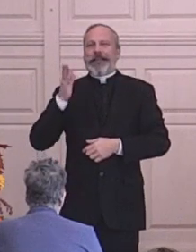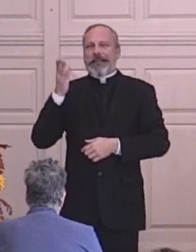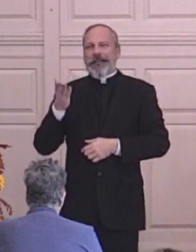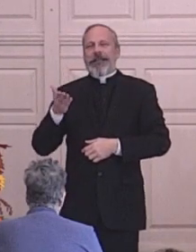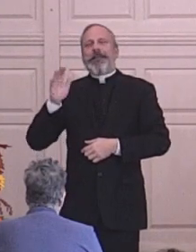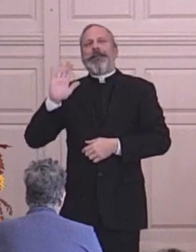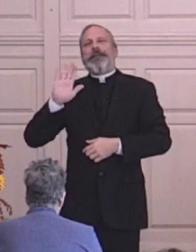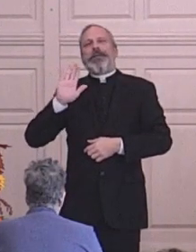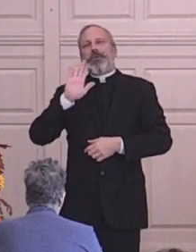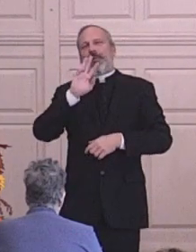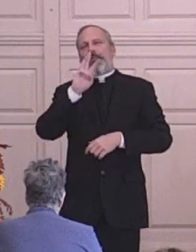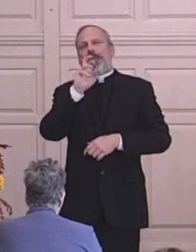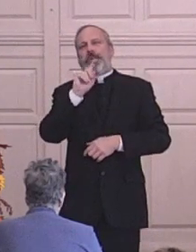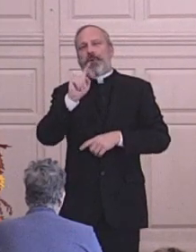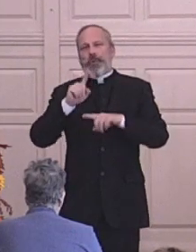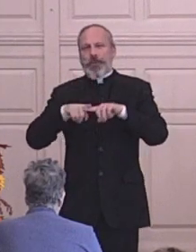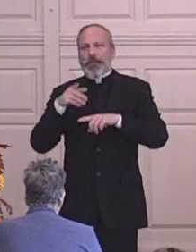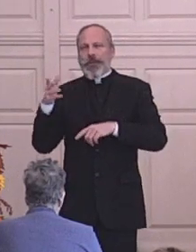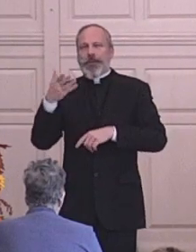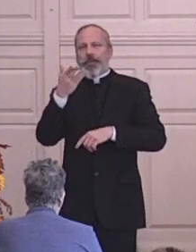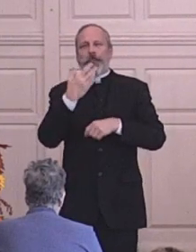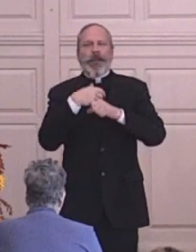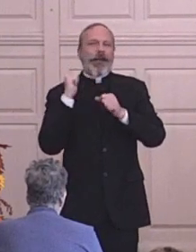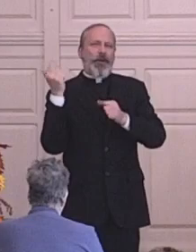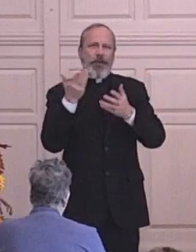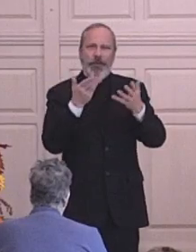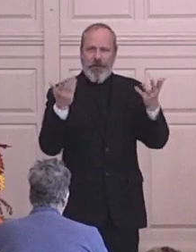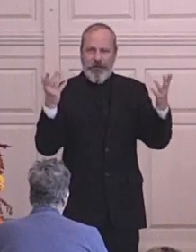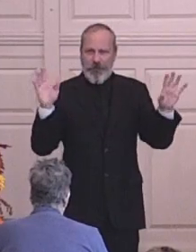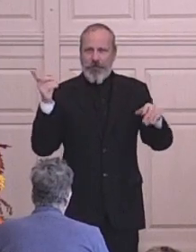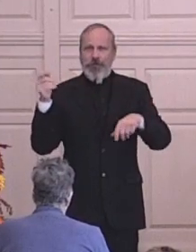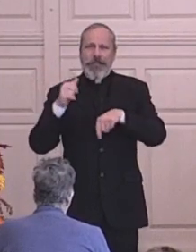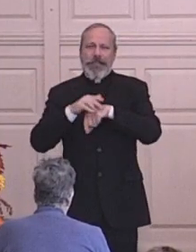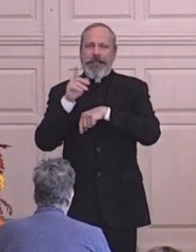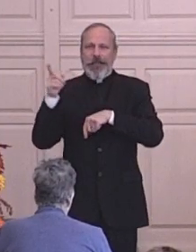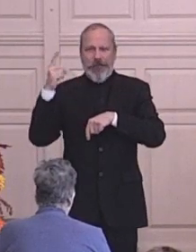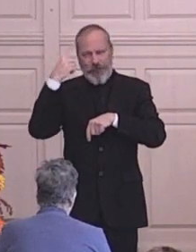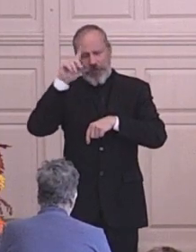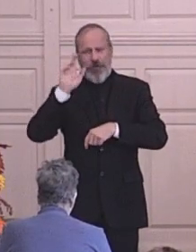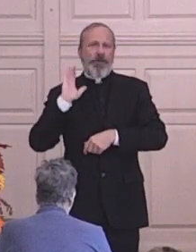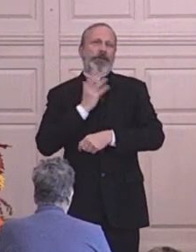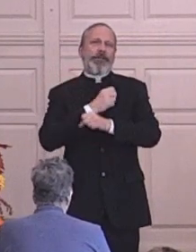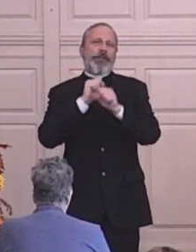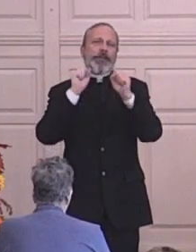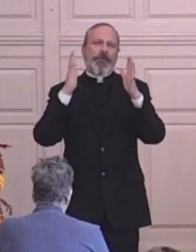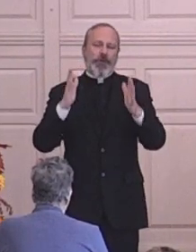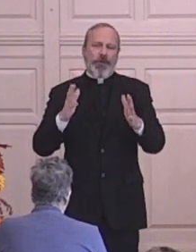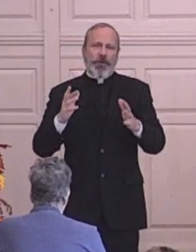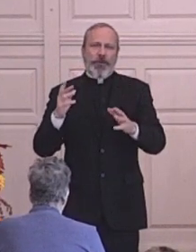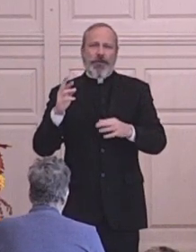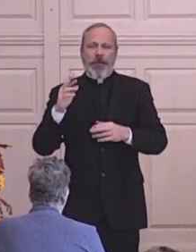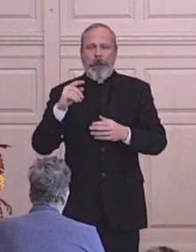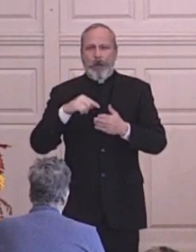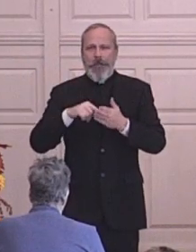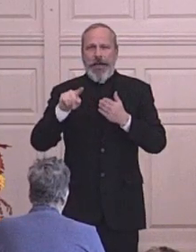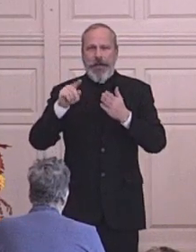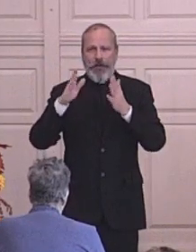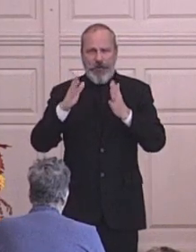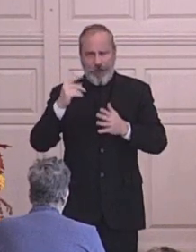through whom you made all things, whom you sent as our Savior and